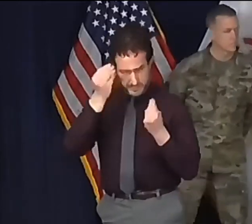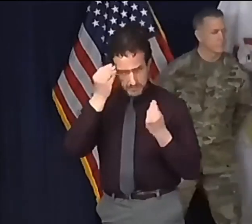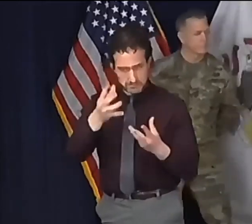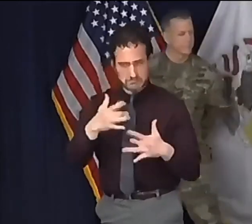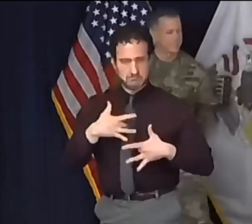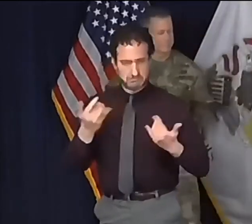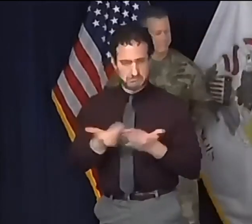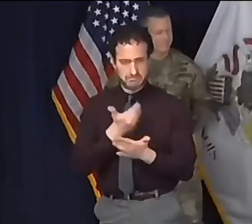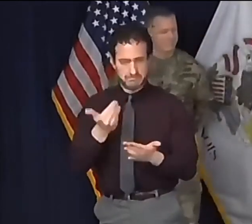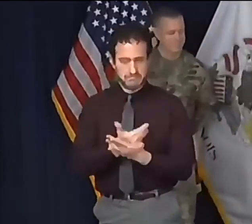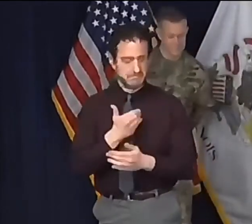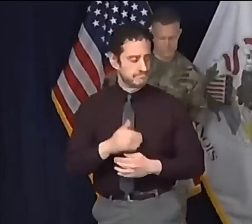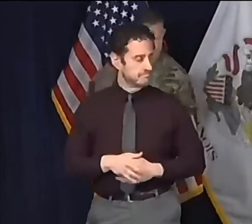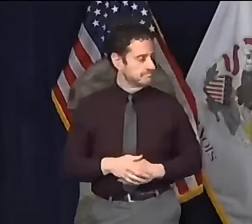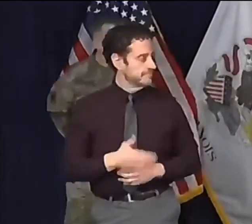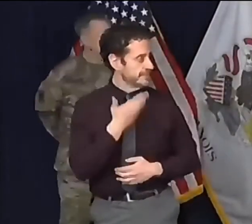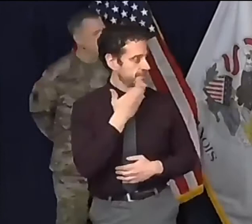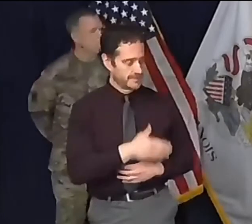you, sir.